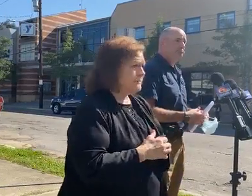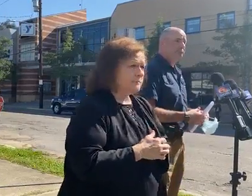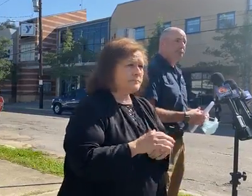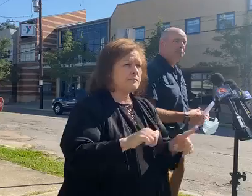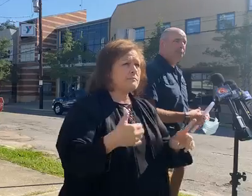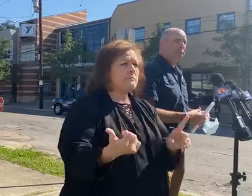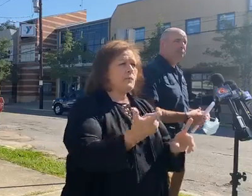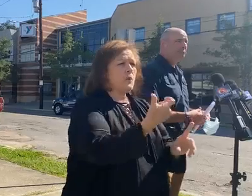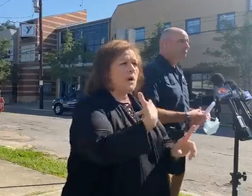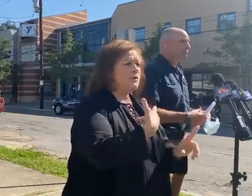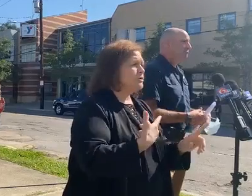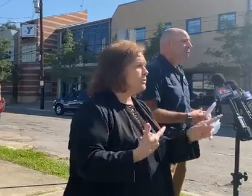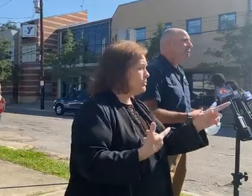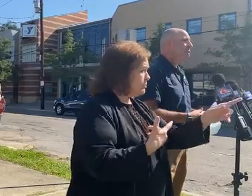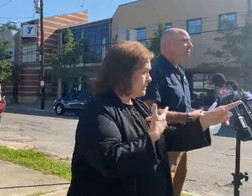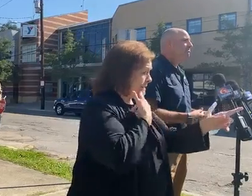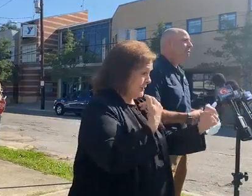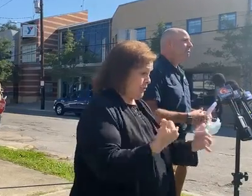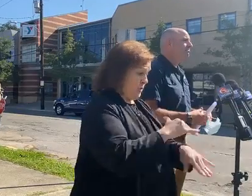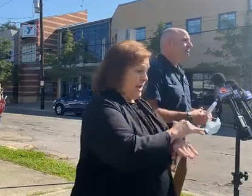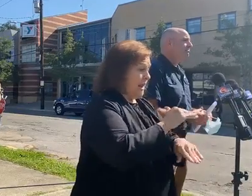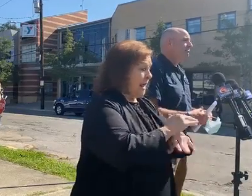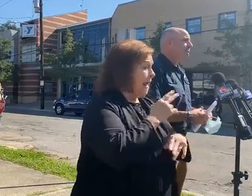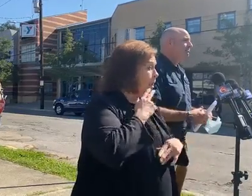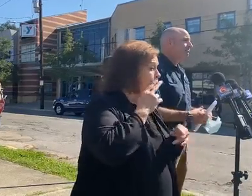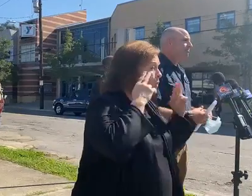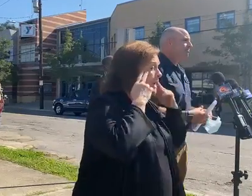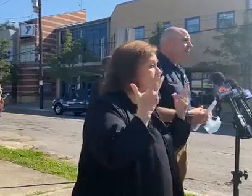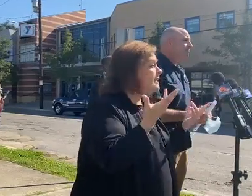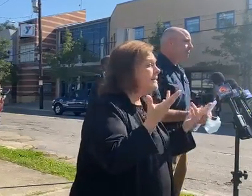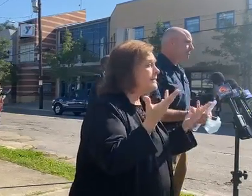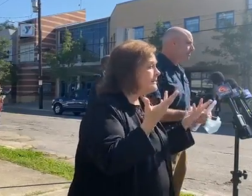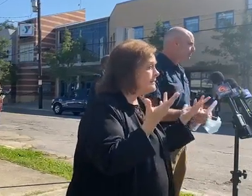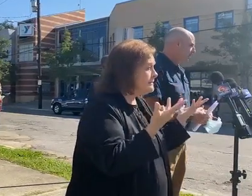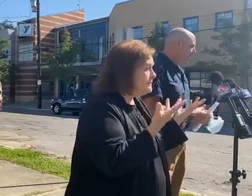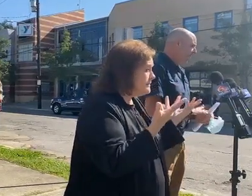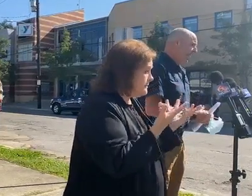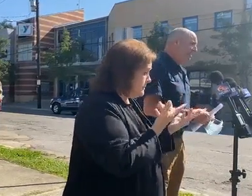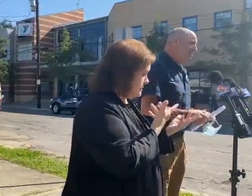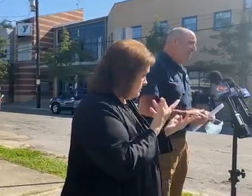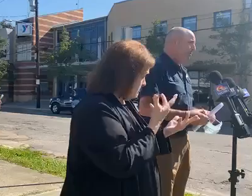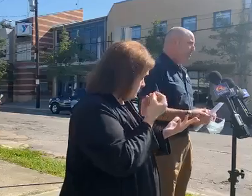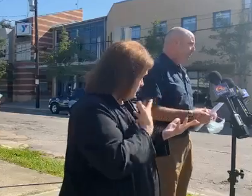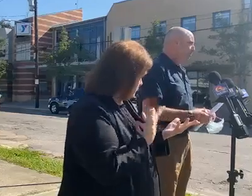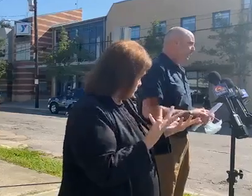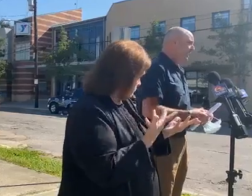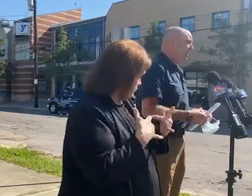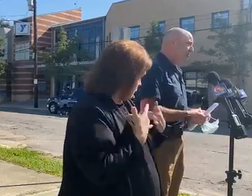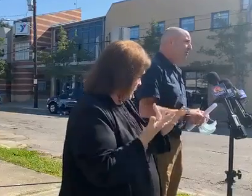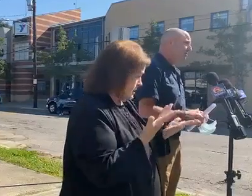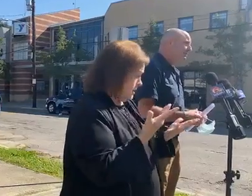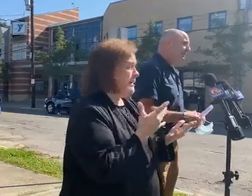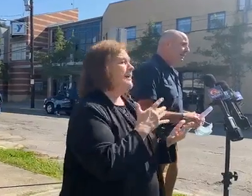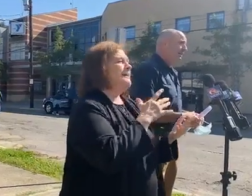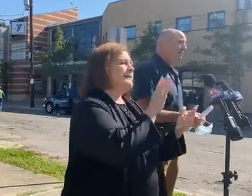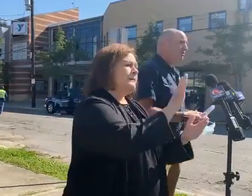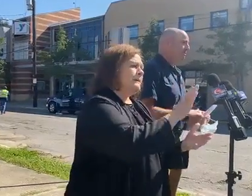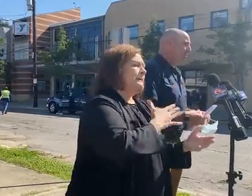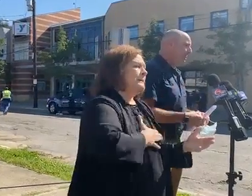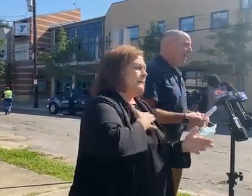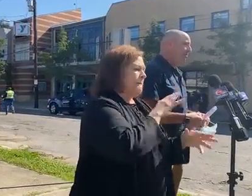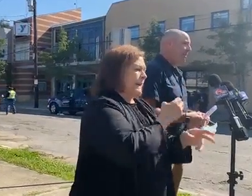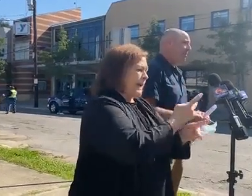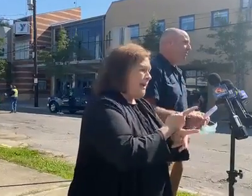other questions? Tonight's Halloween. Any updates on changes? I think people should be really careful.